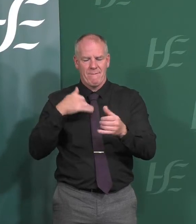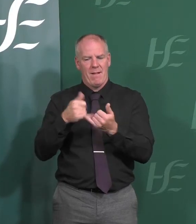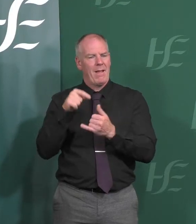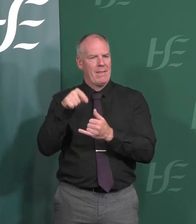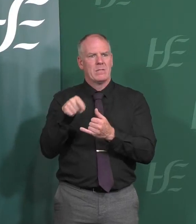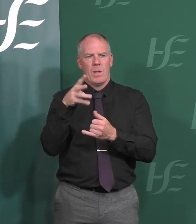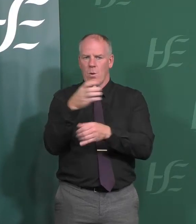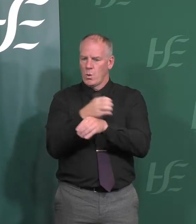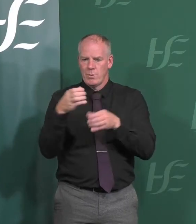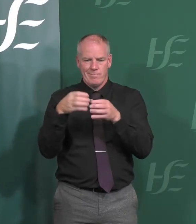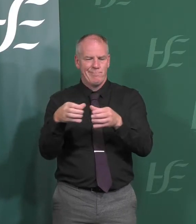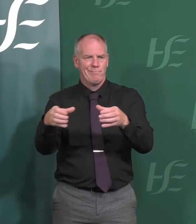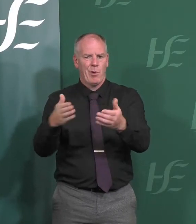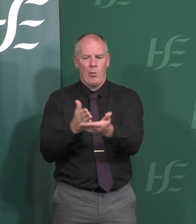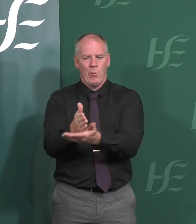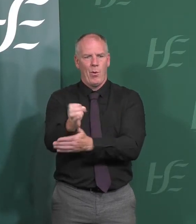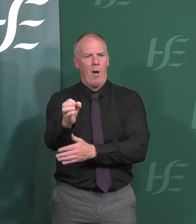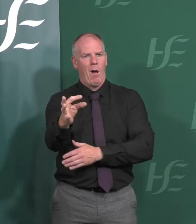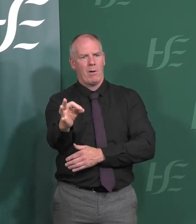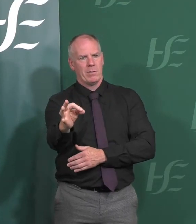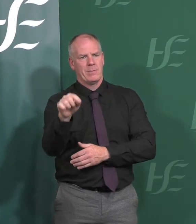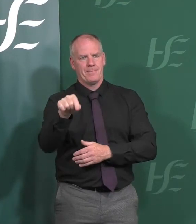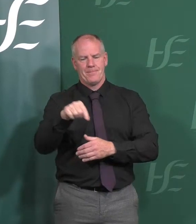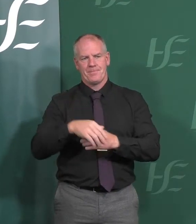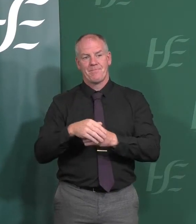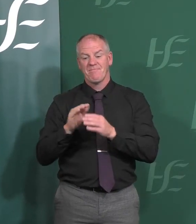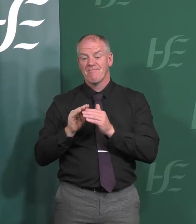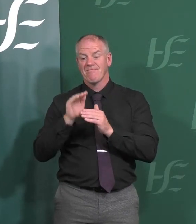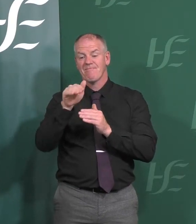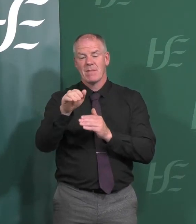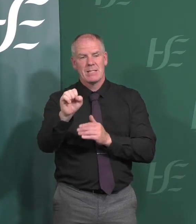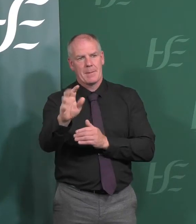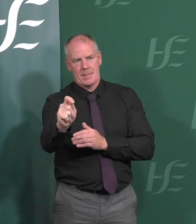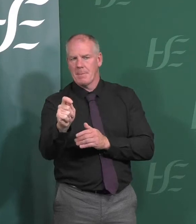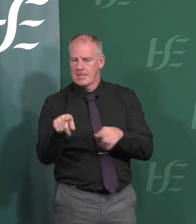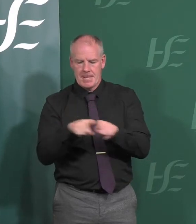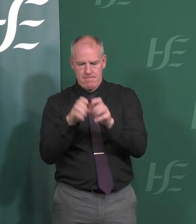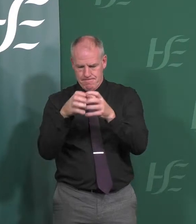that continuing to rise throughout August and indeed into September.